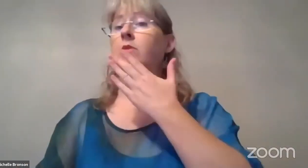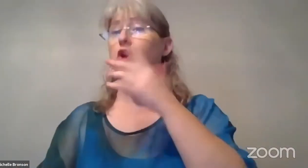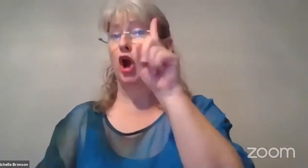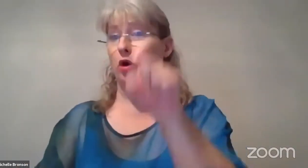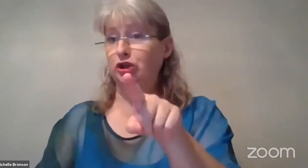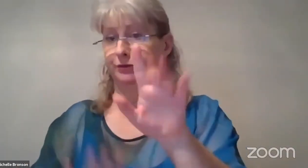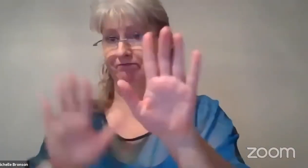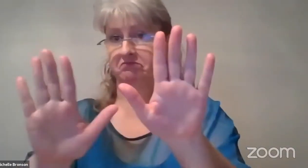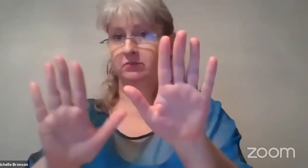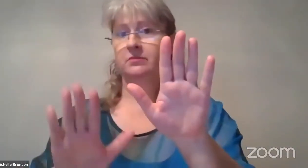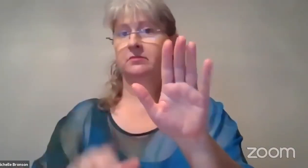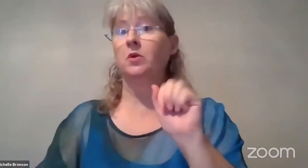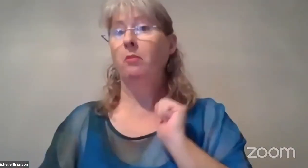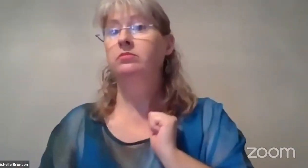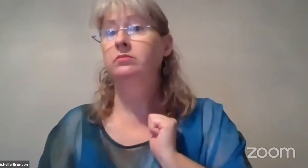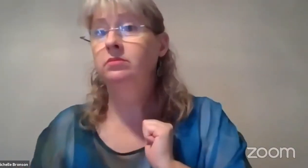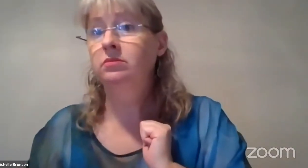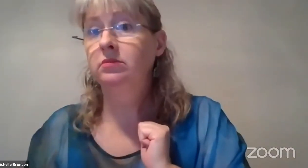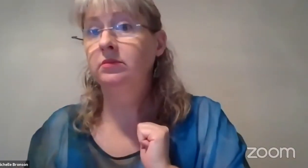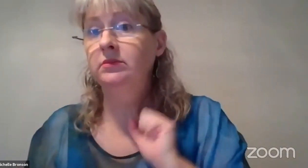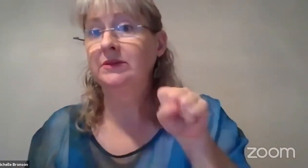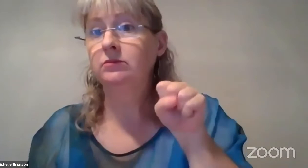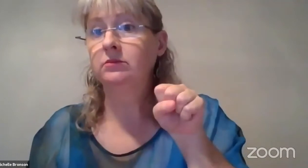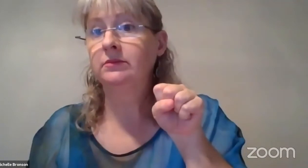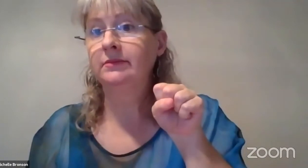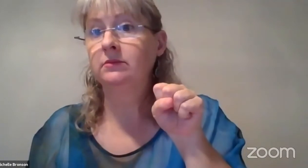Good question. Good question.